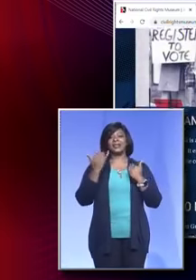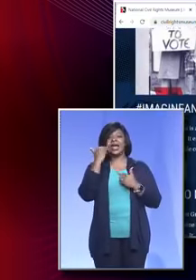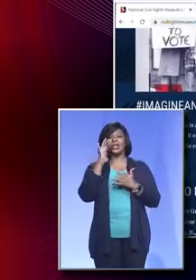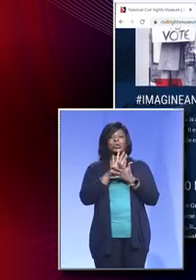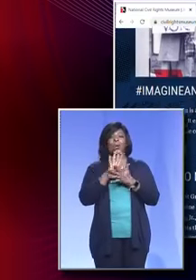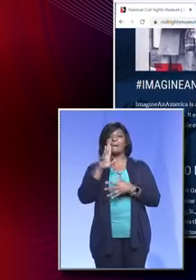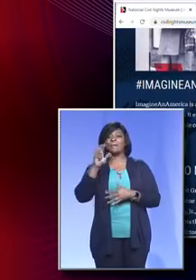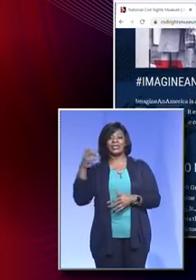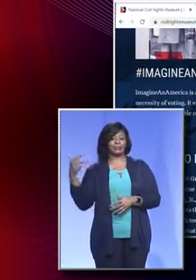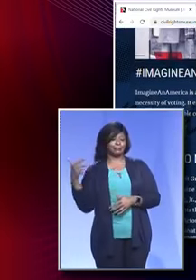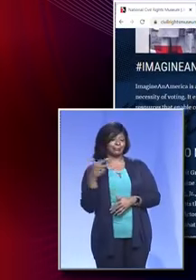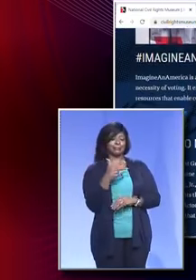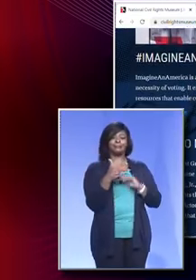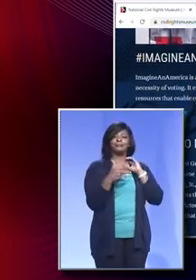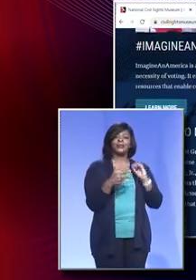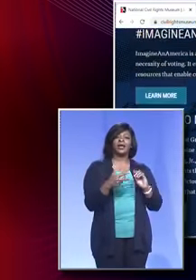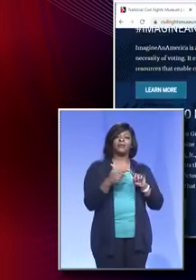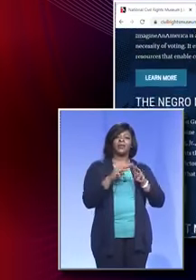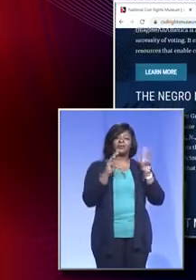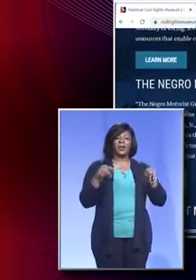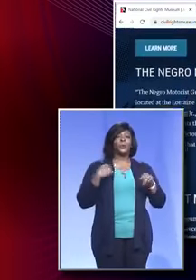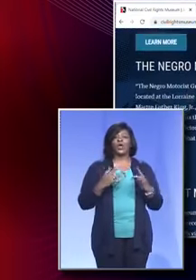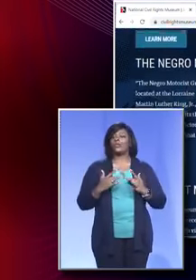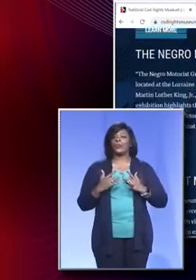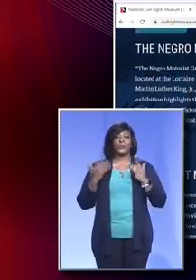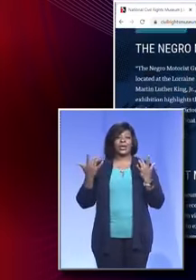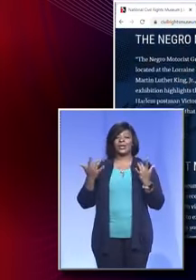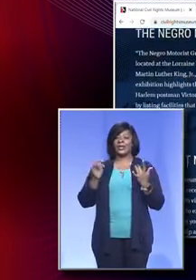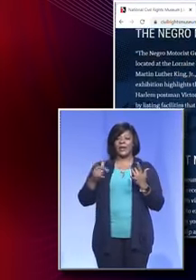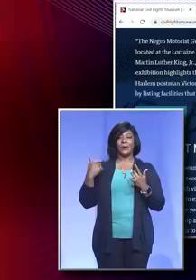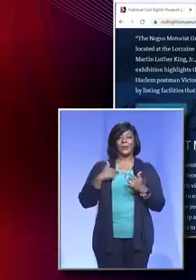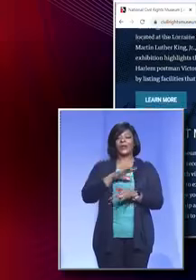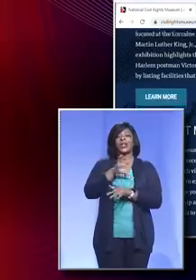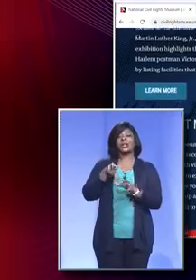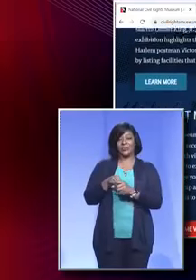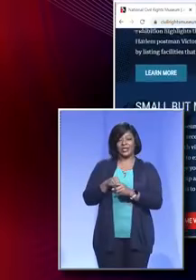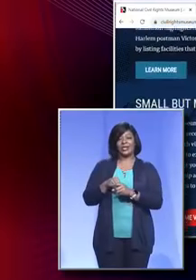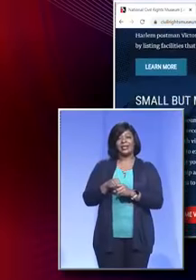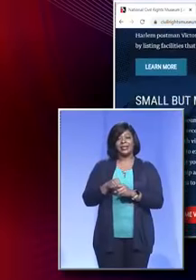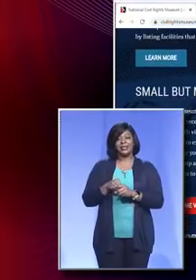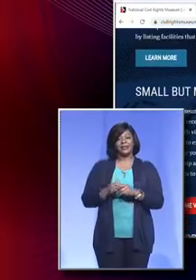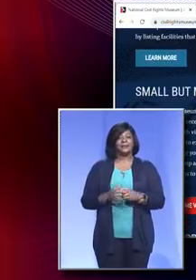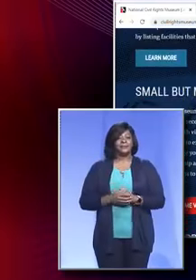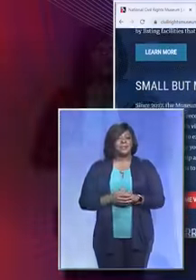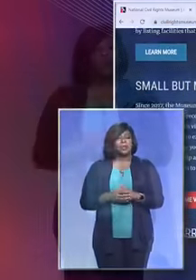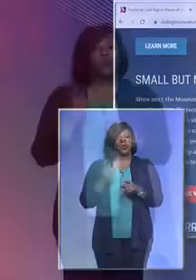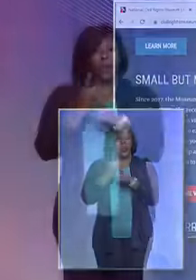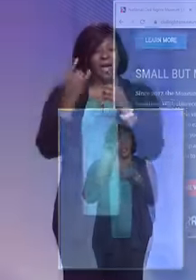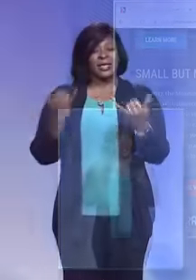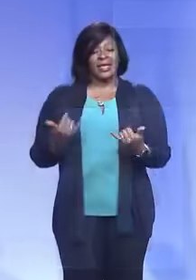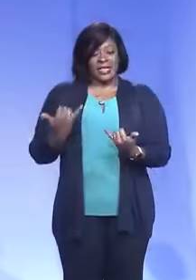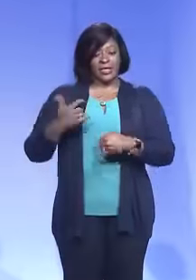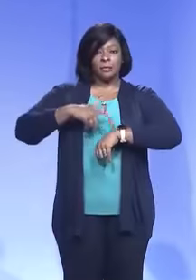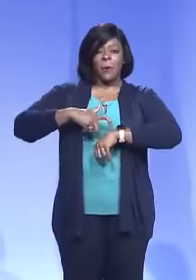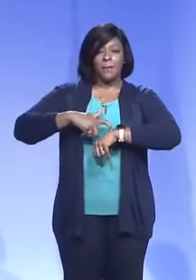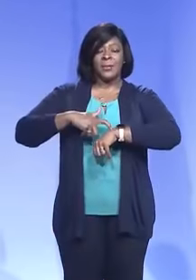buses outside of the museum. So we are thrilled that we are included. You know, right now at this